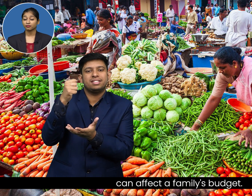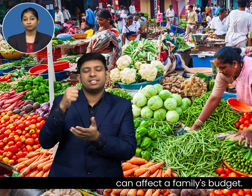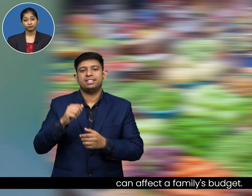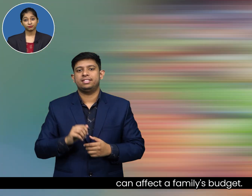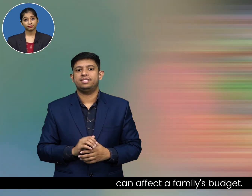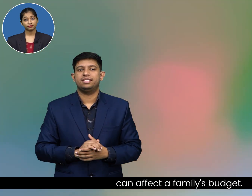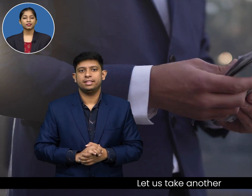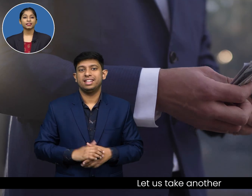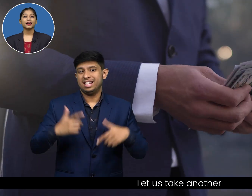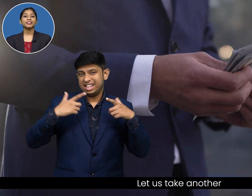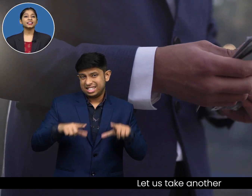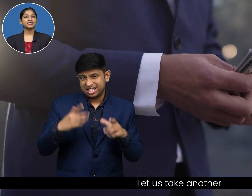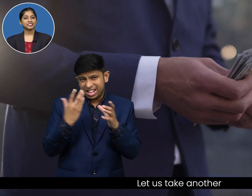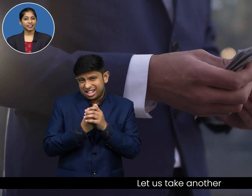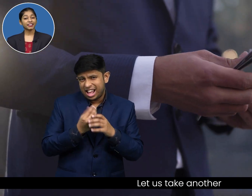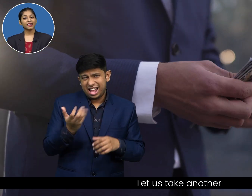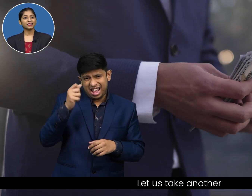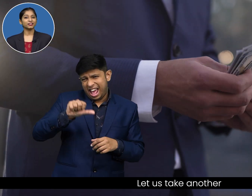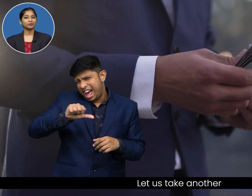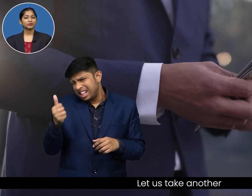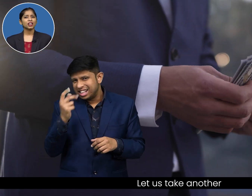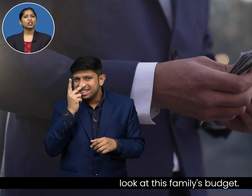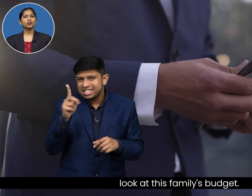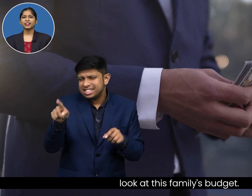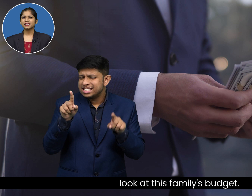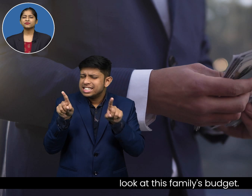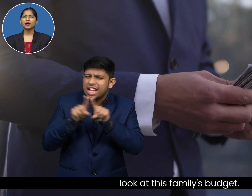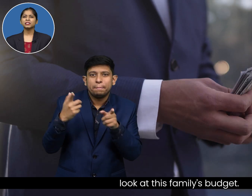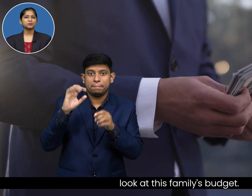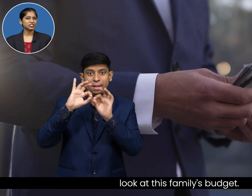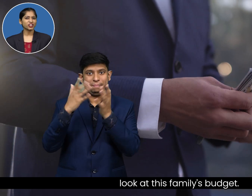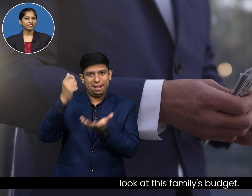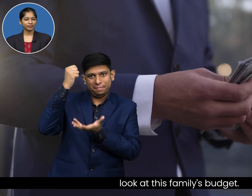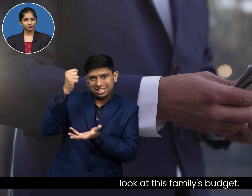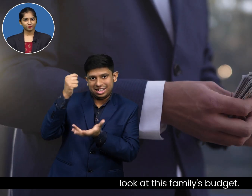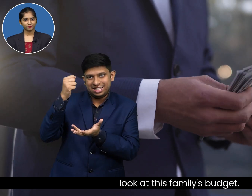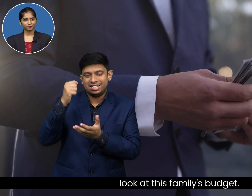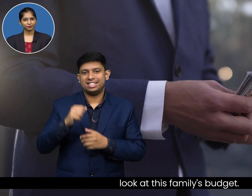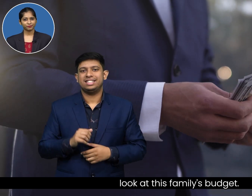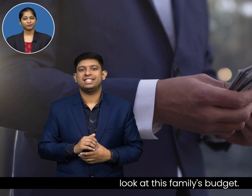budget. Let us take another. Look at this family's budget.